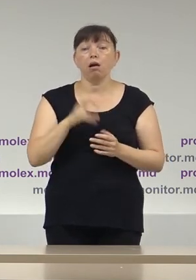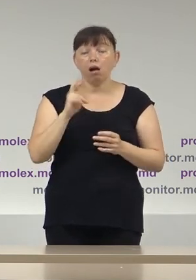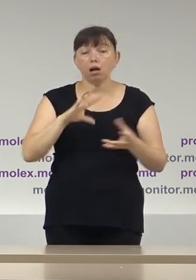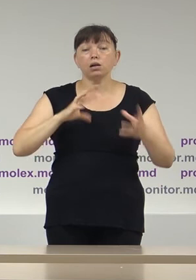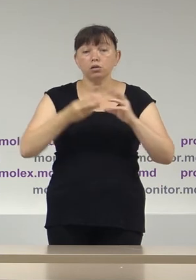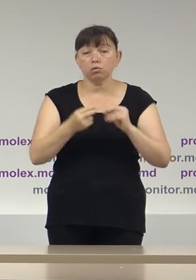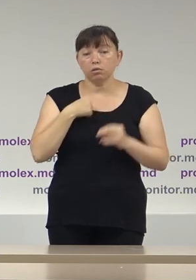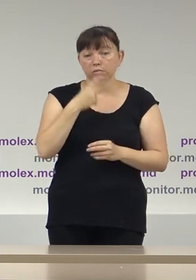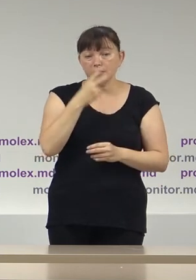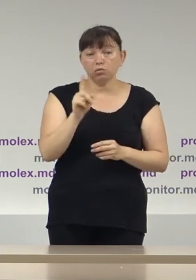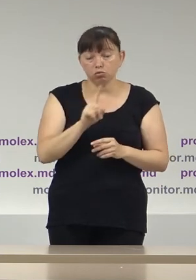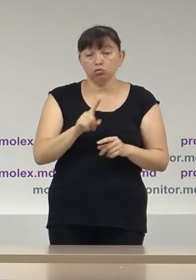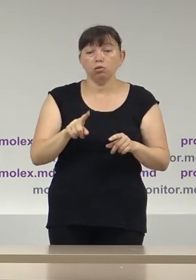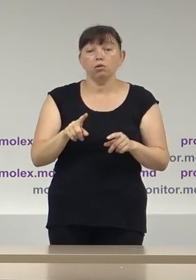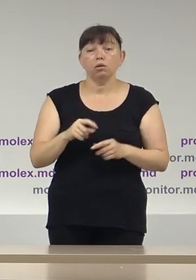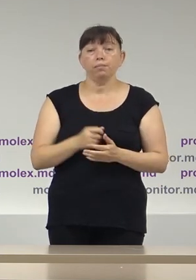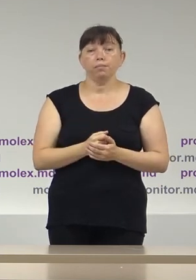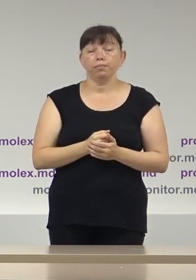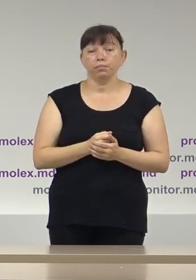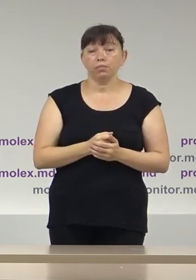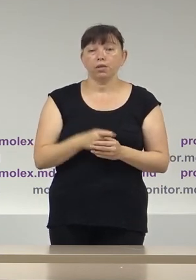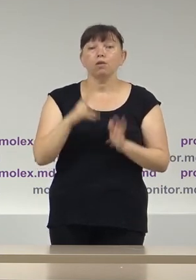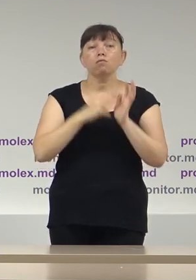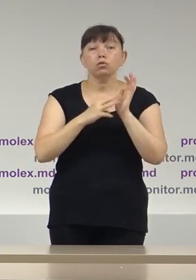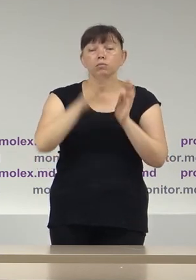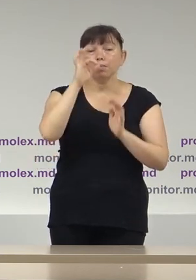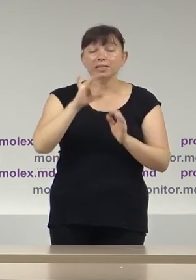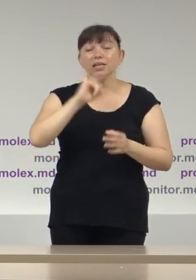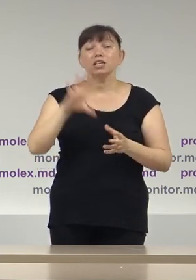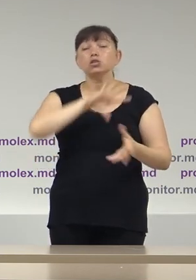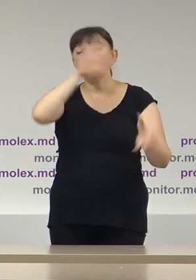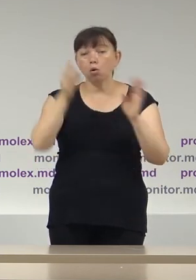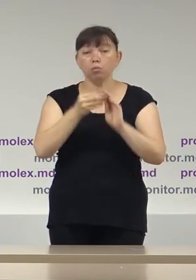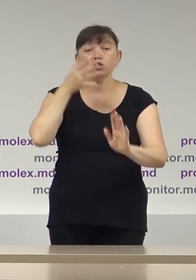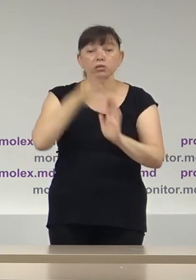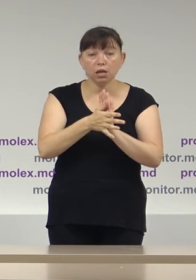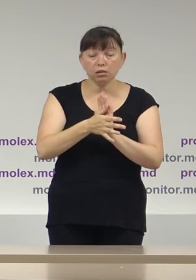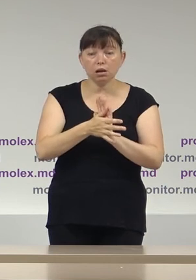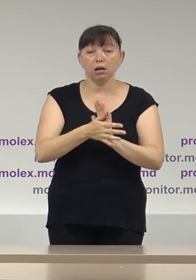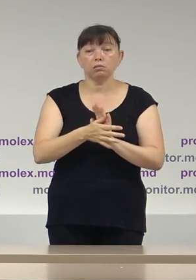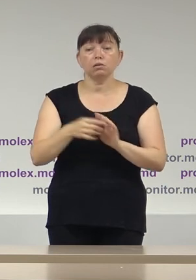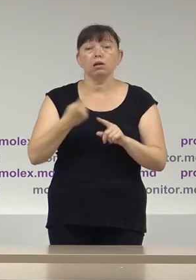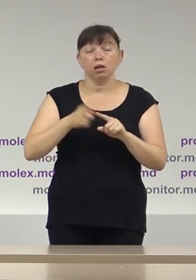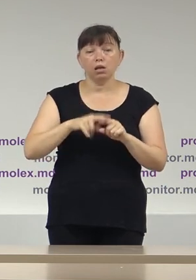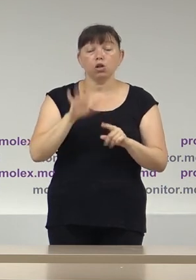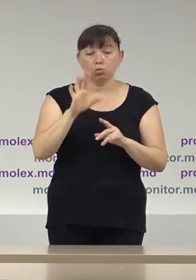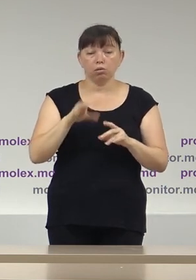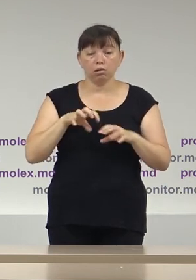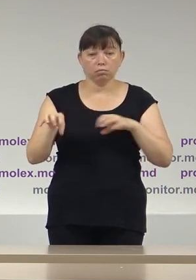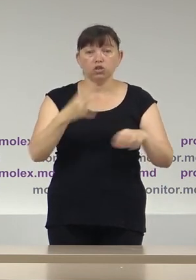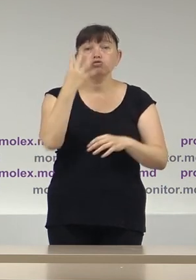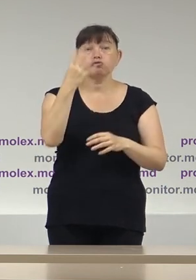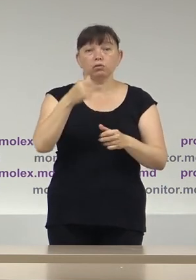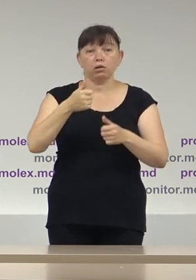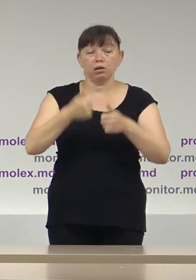of communists and socialists. So again, we find that 80% of all expenses